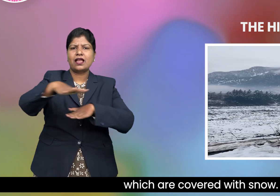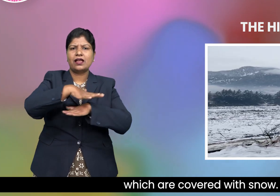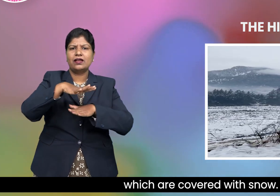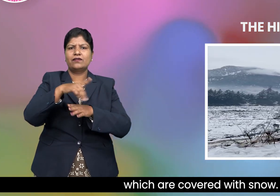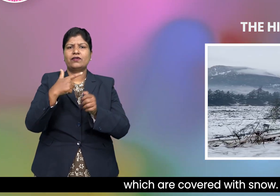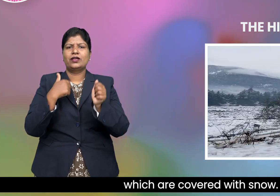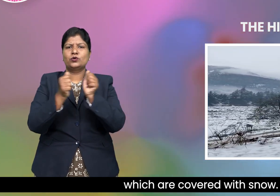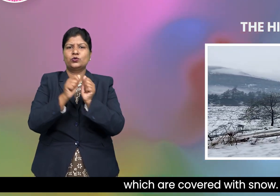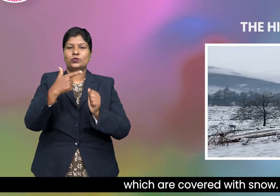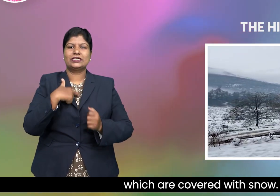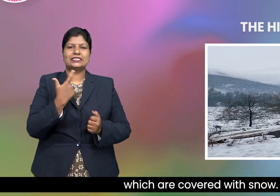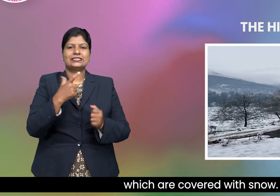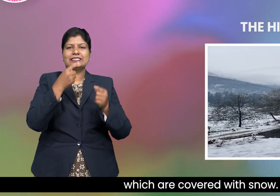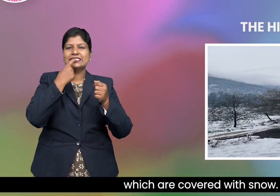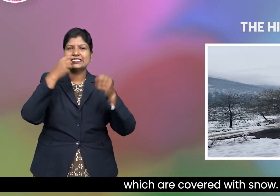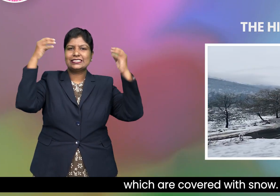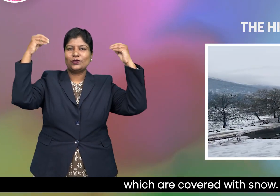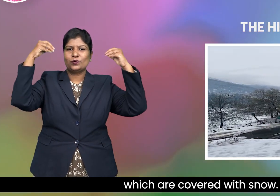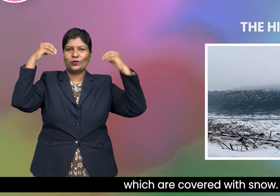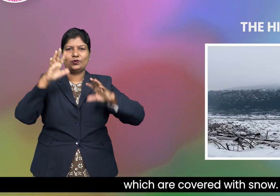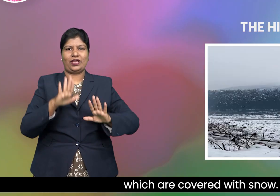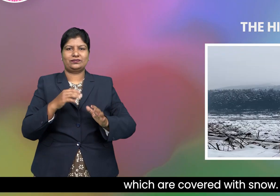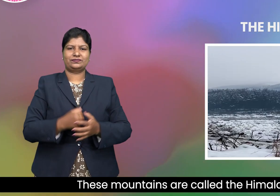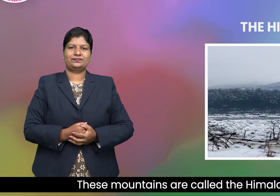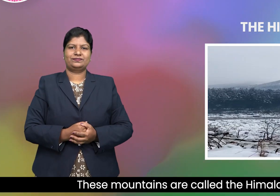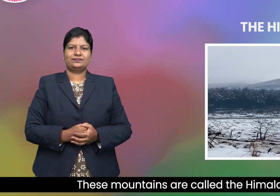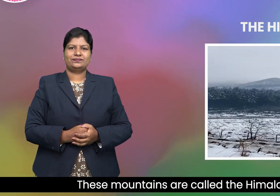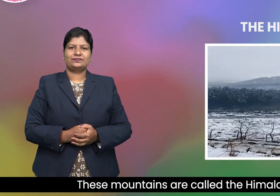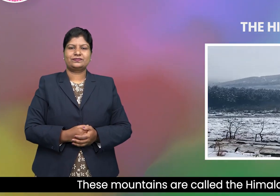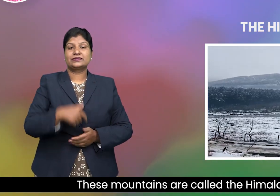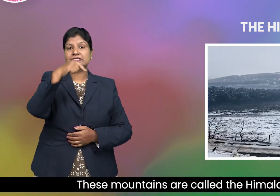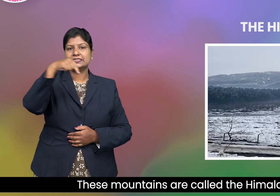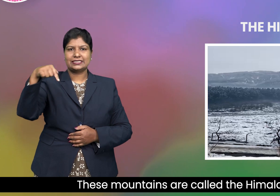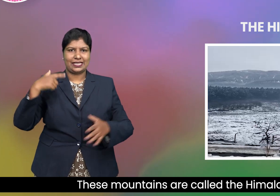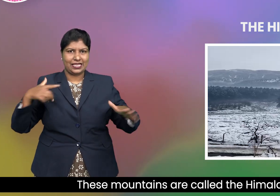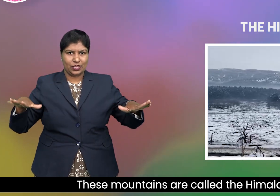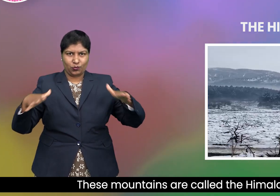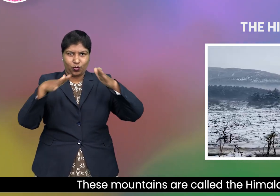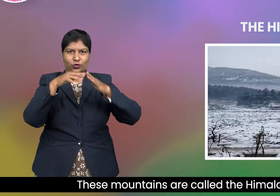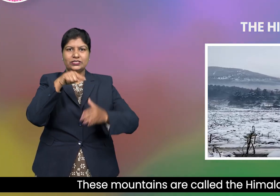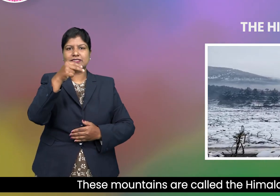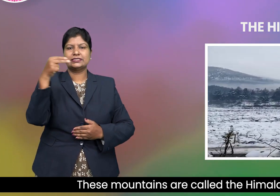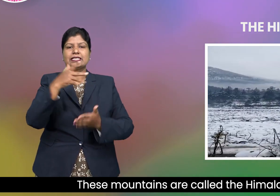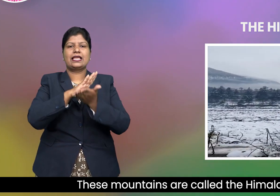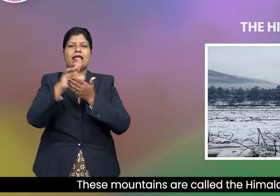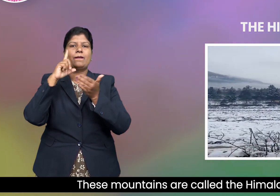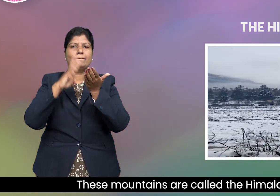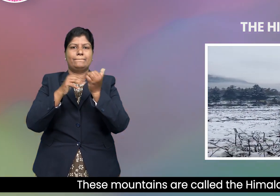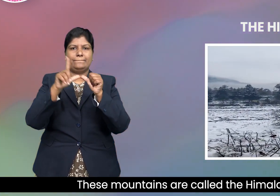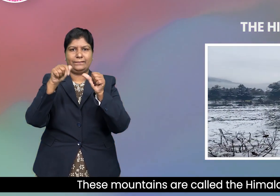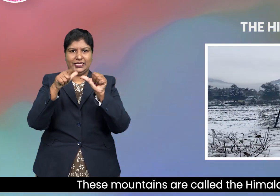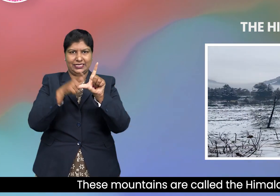these mountains are called the Himalayas